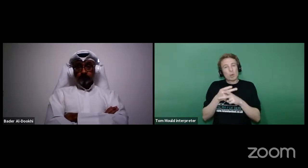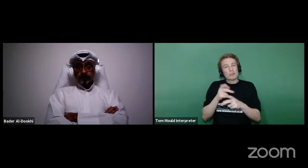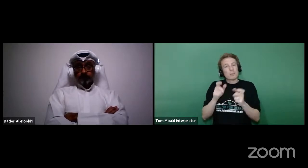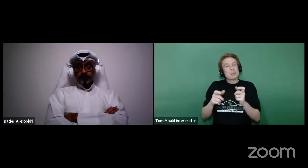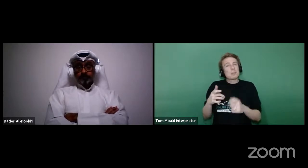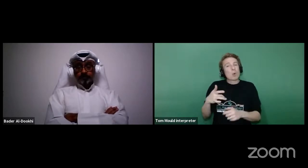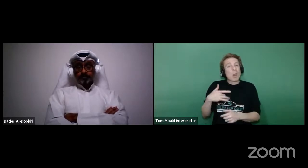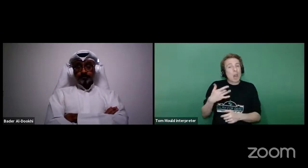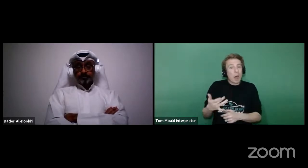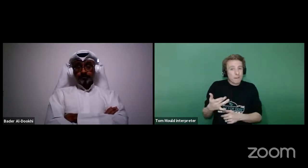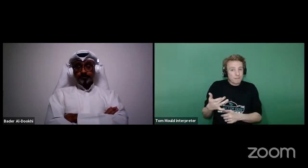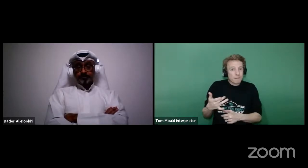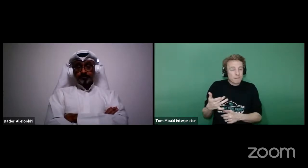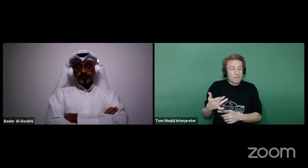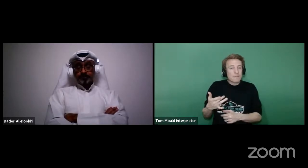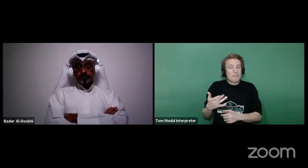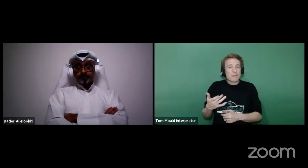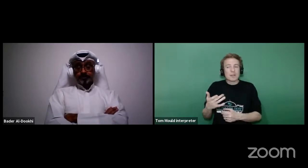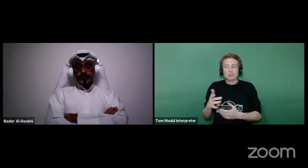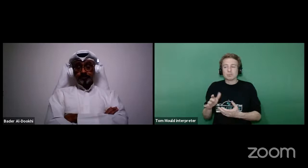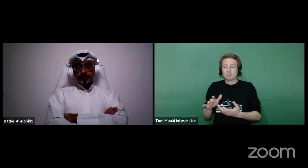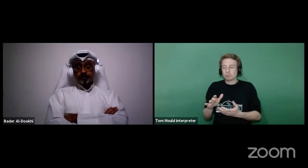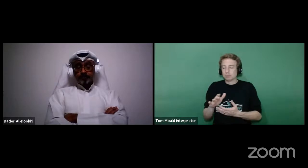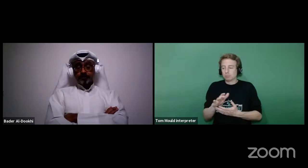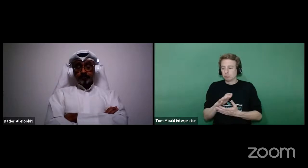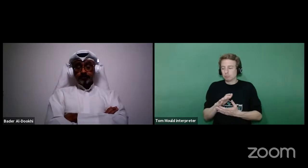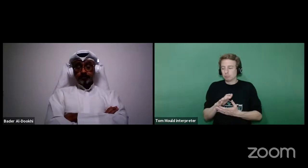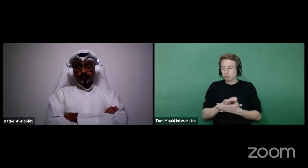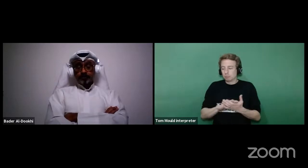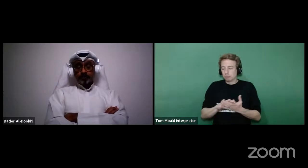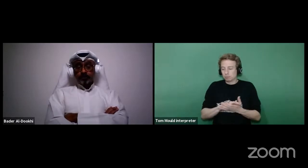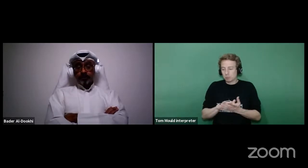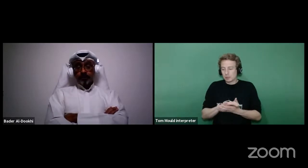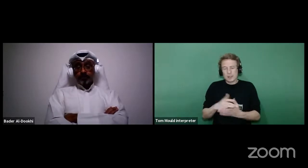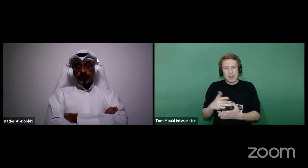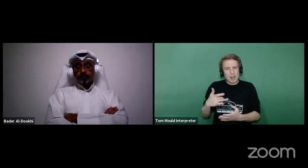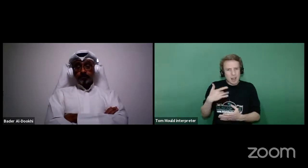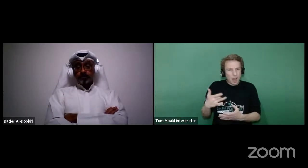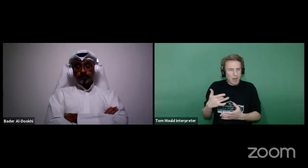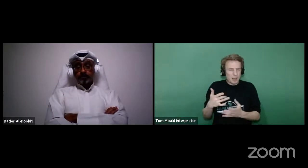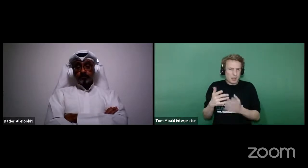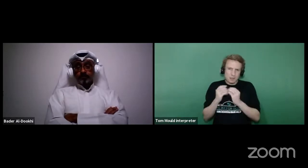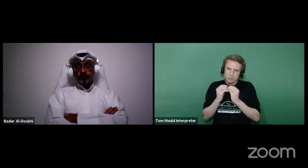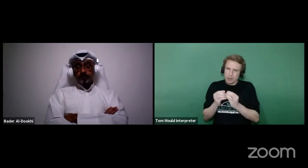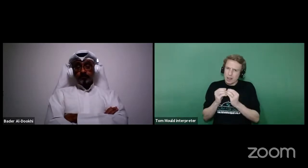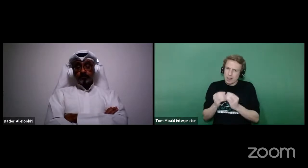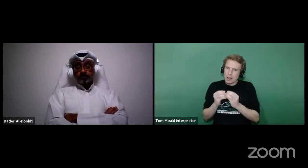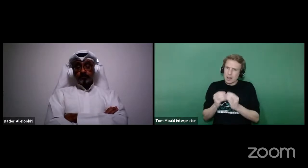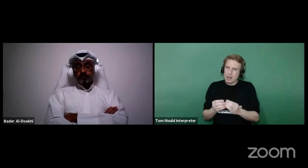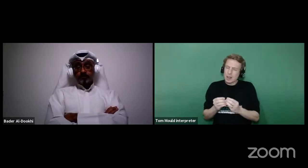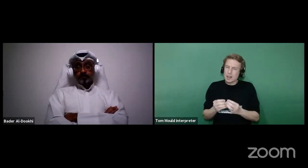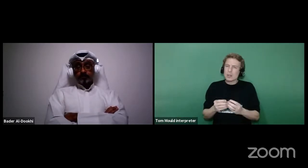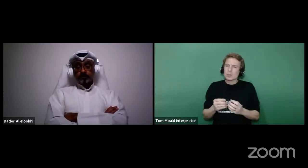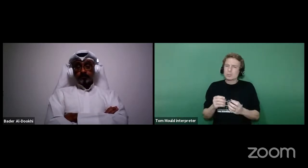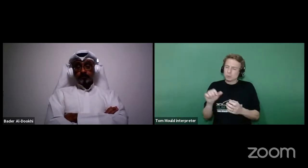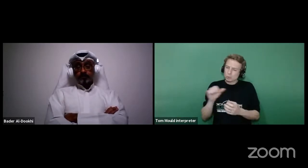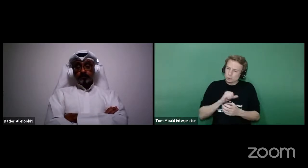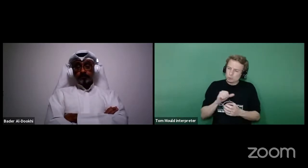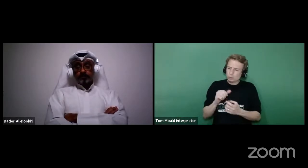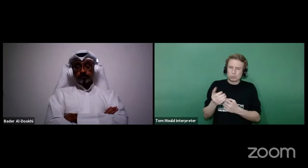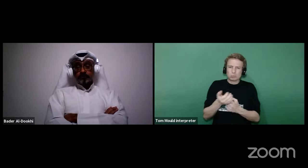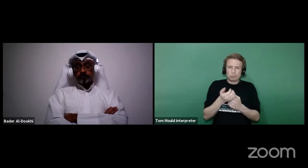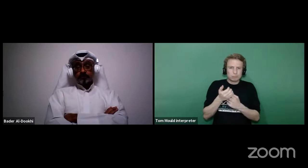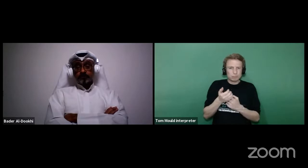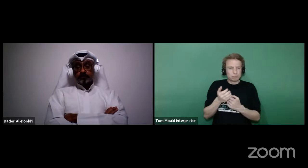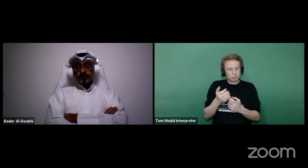lives, meaning that their life is sacred and their lives are to be protected. There's sanctity